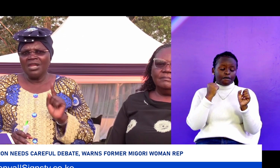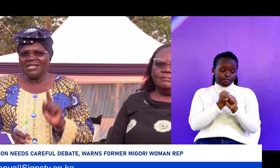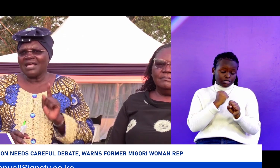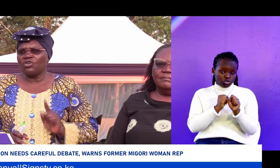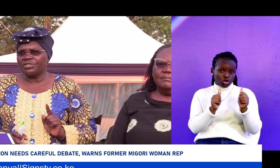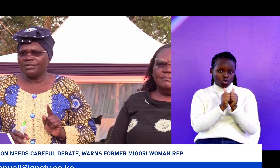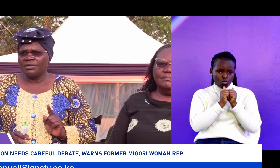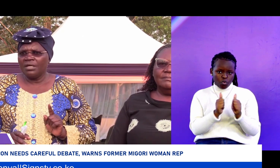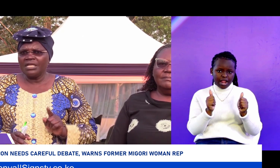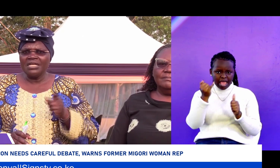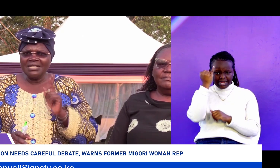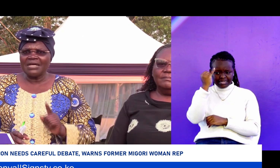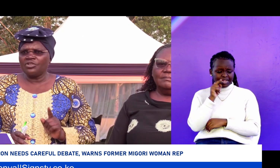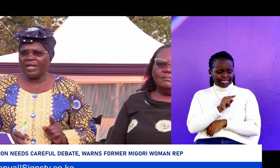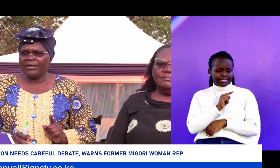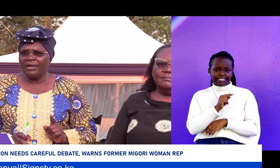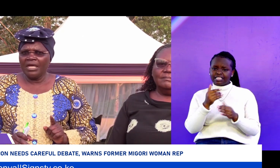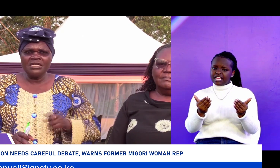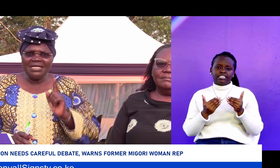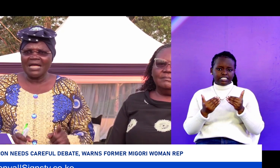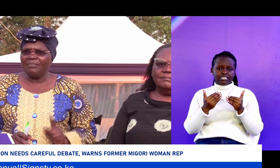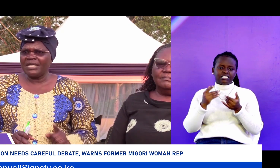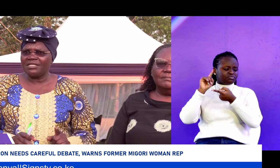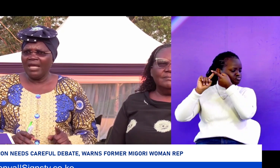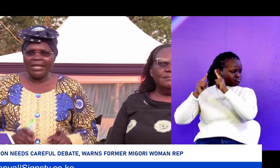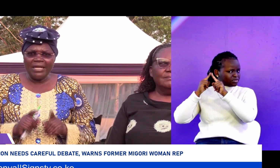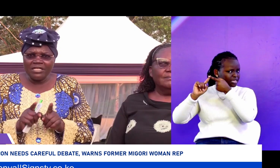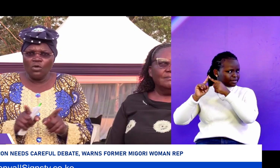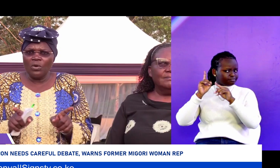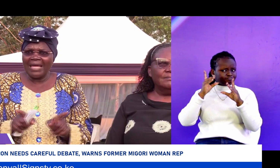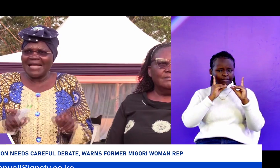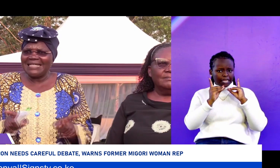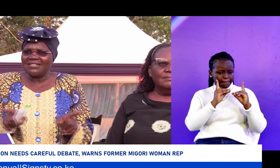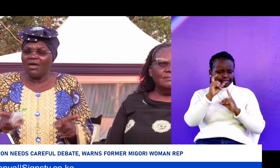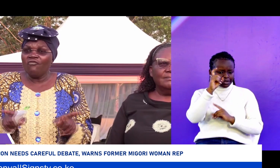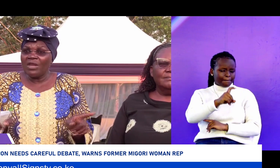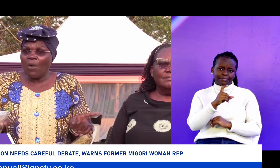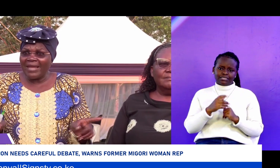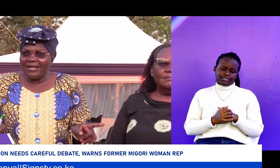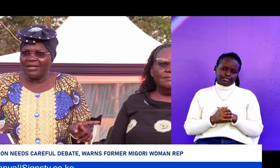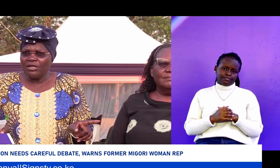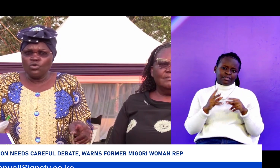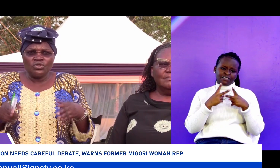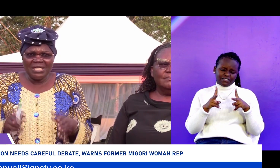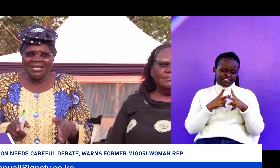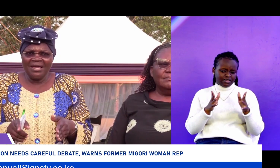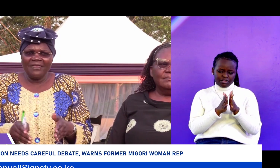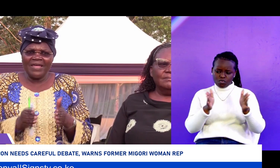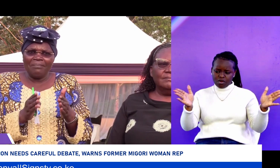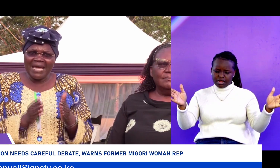needs a thought. It needs a reasoning. It needs a debate. It needs looking at it very widely to see the